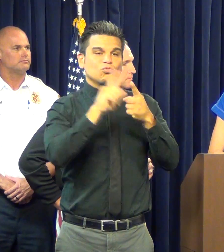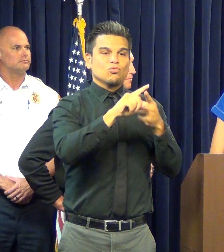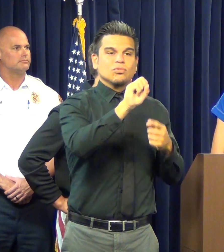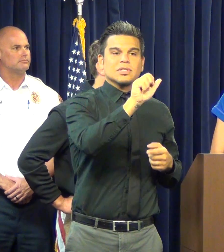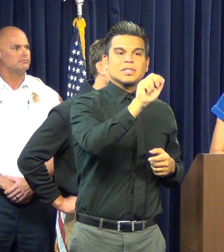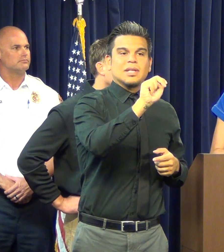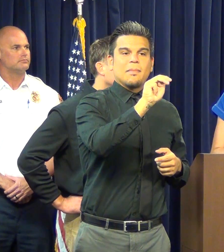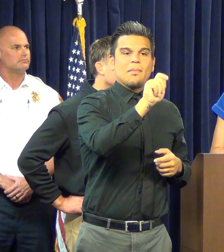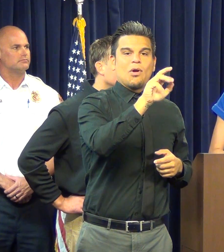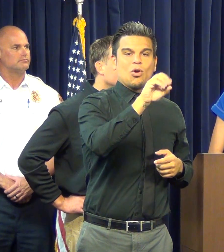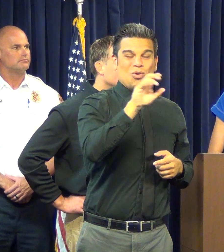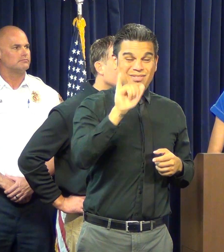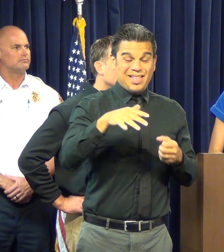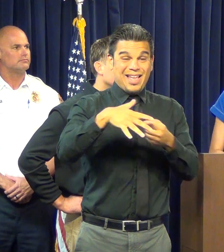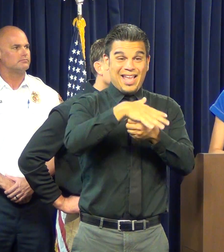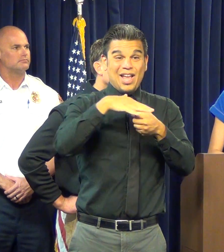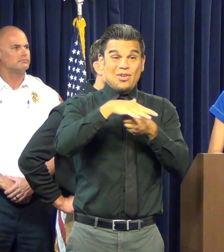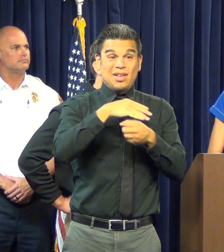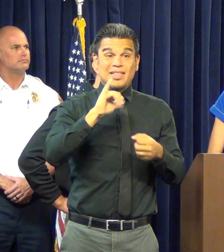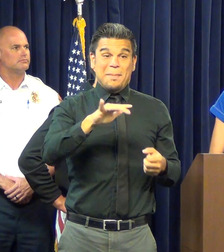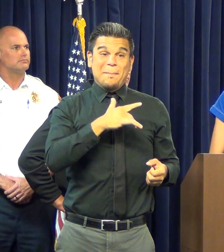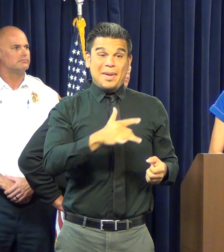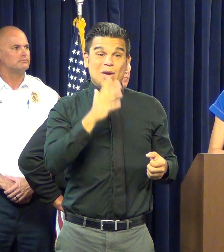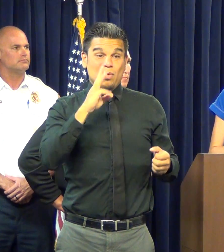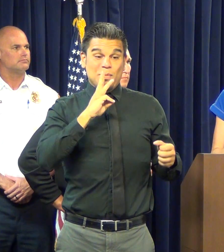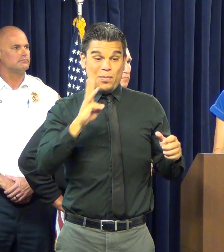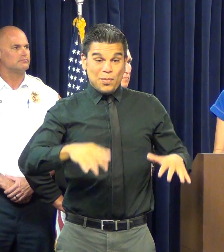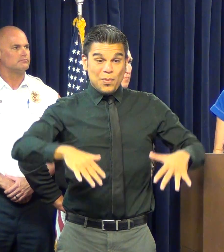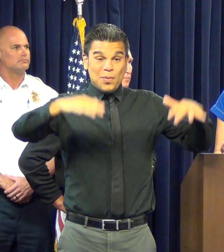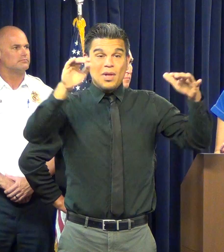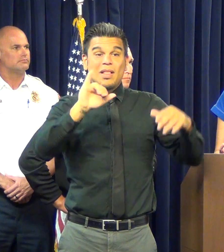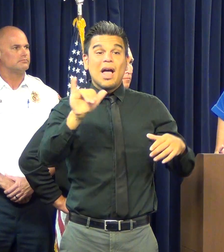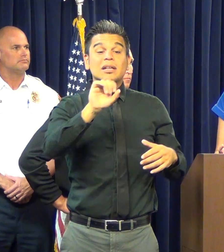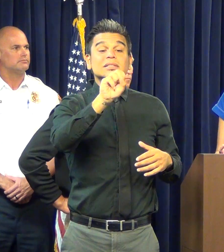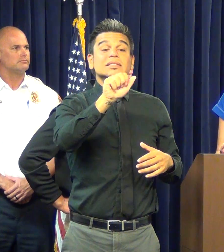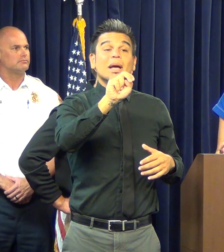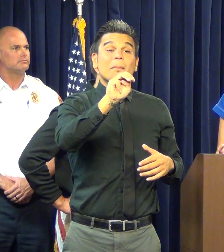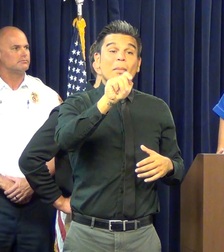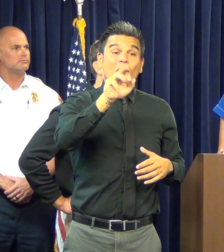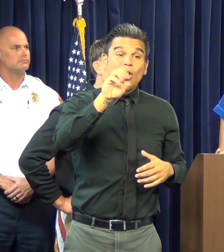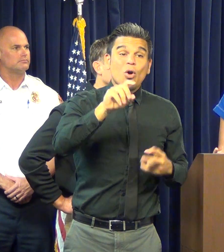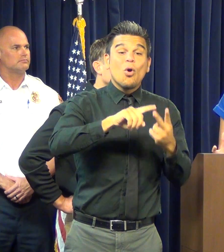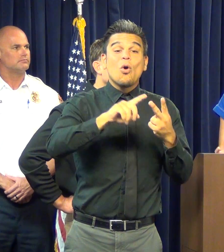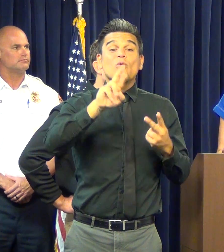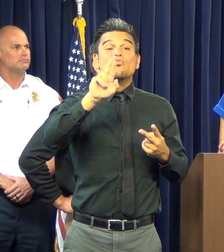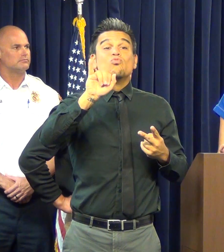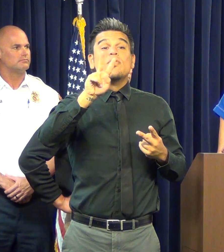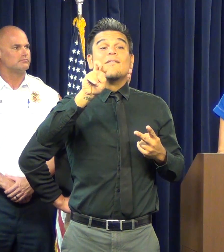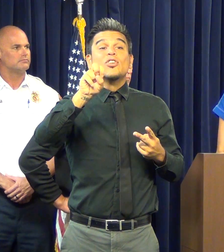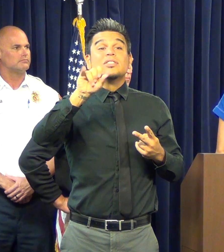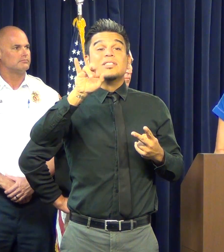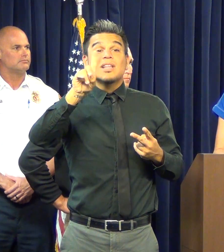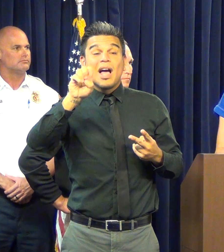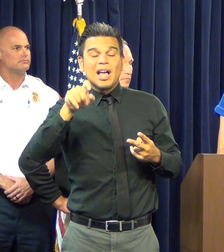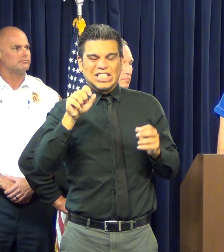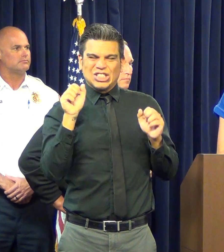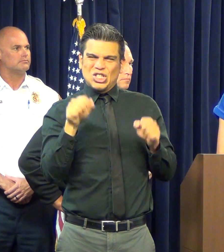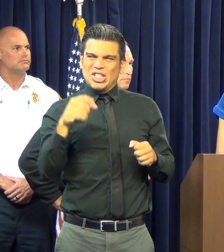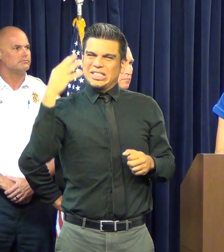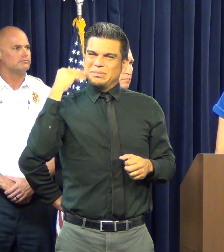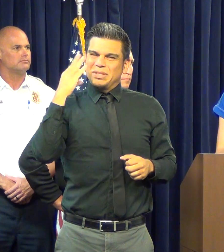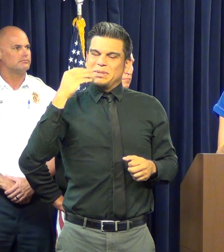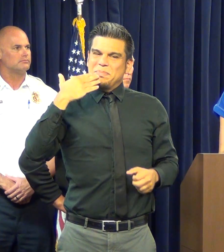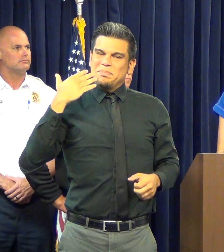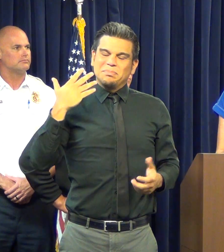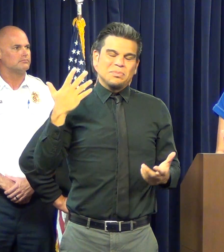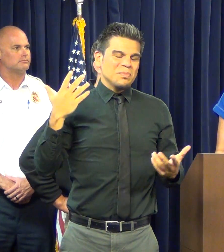flood-prone locations like San Marco, Riverside, could likely experience an extended period of flooding problems for the upcoming week,